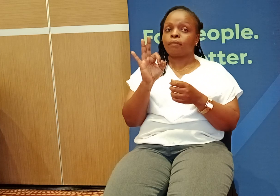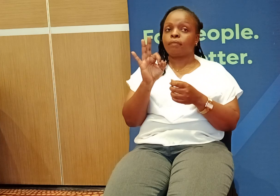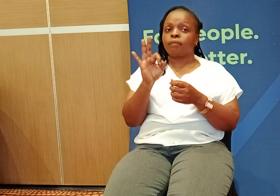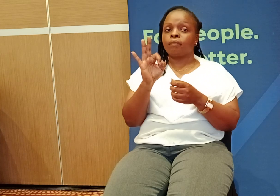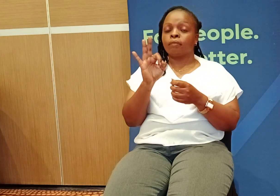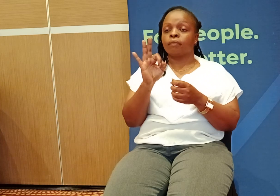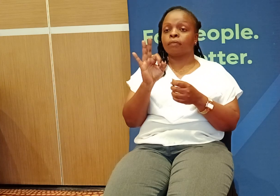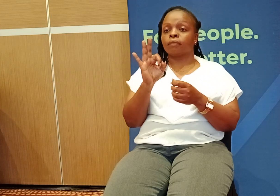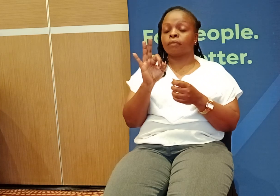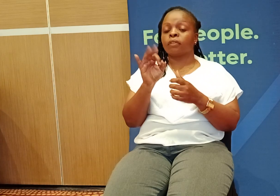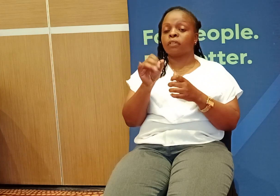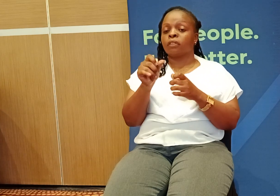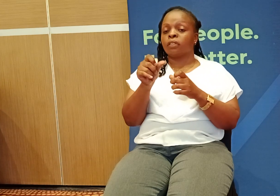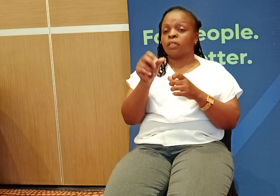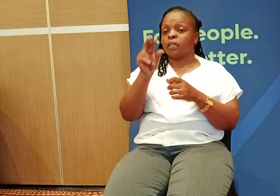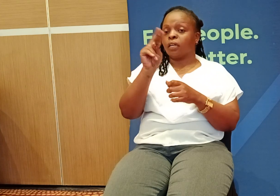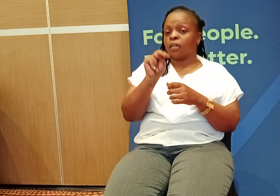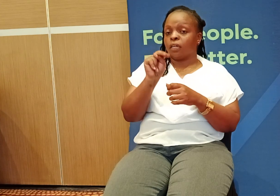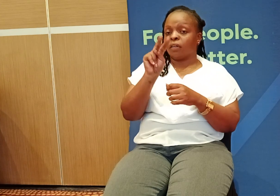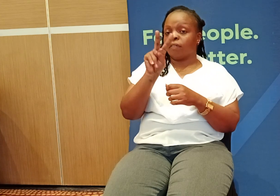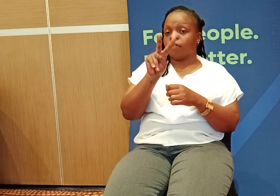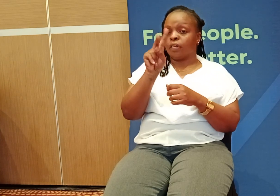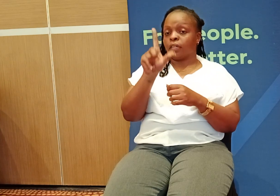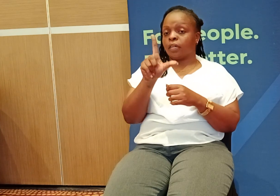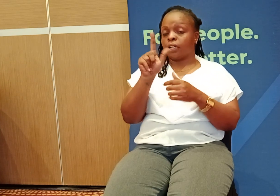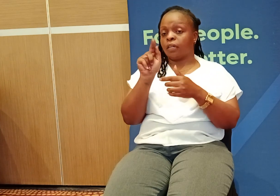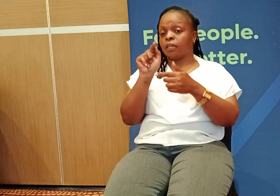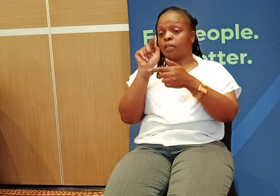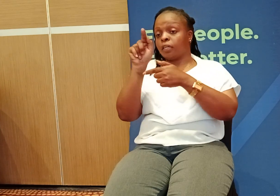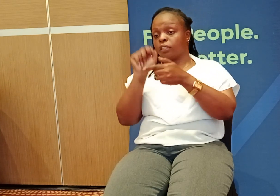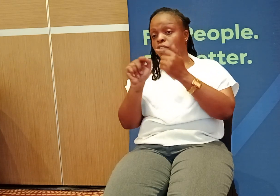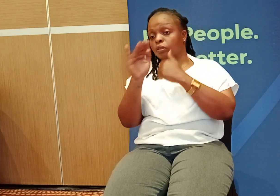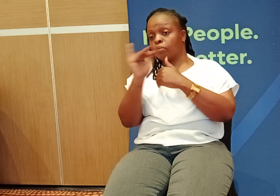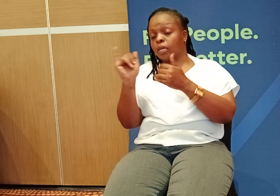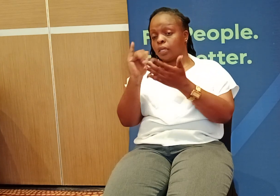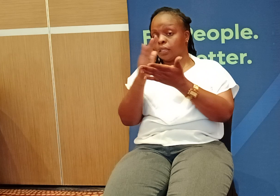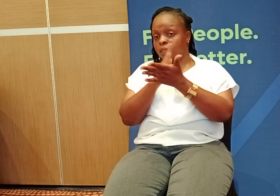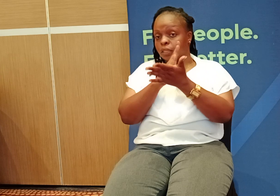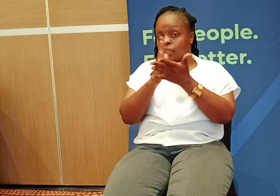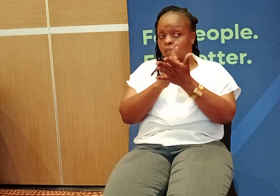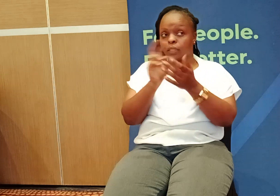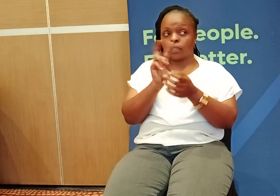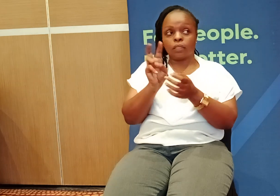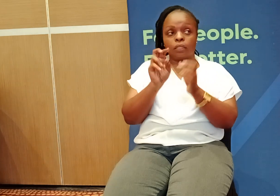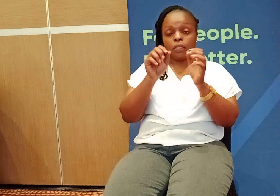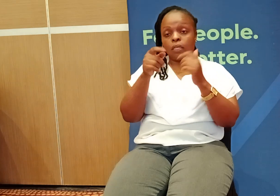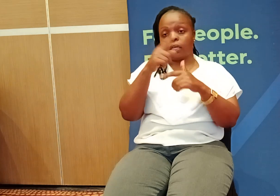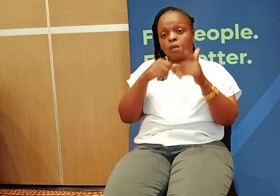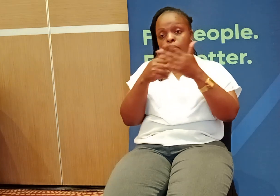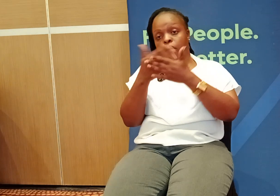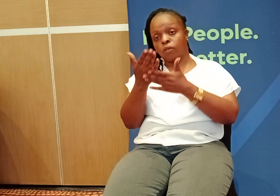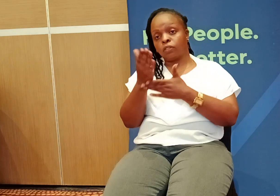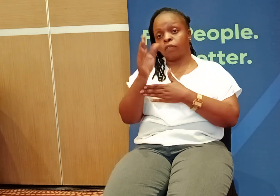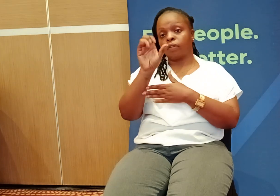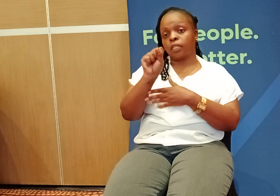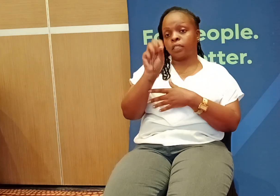in terms of the NPL ratio by sector, you can see came out of SME and micro sectors that grew